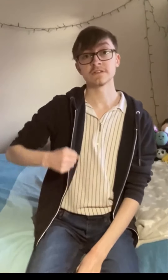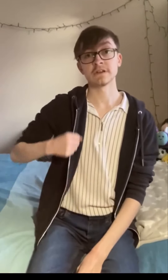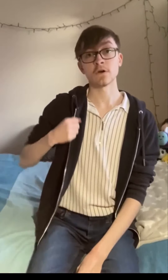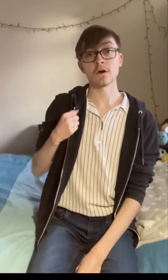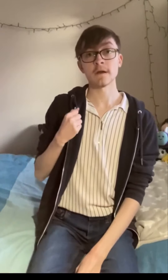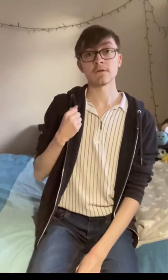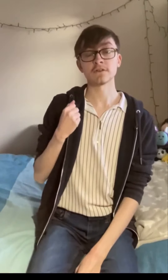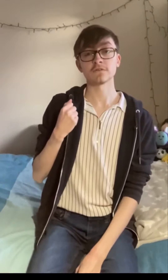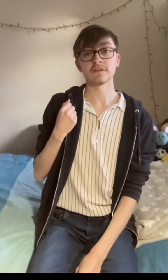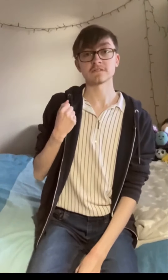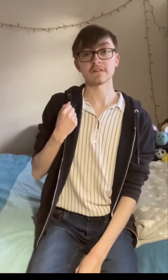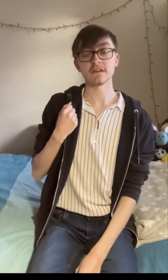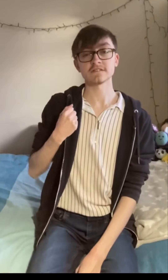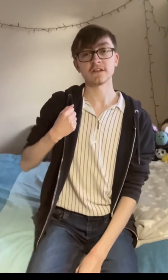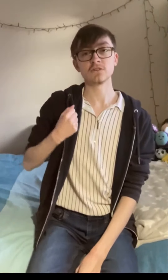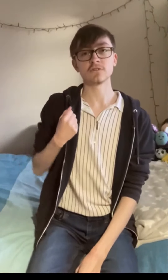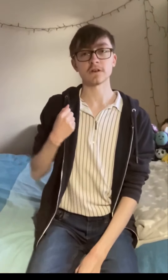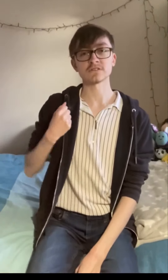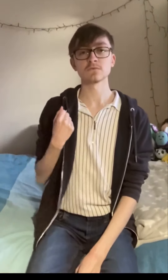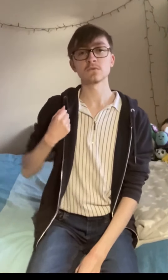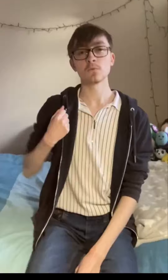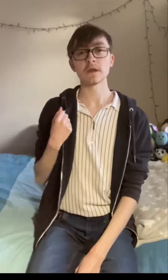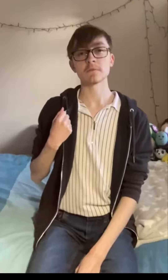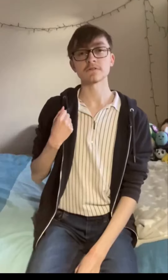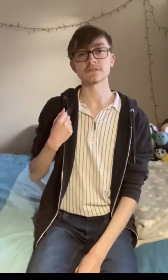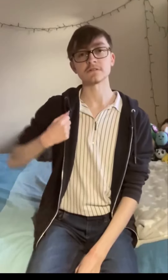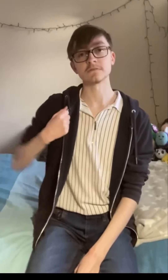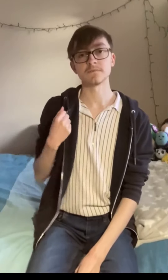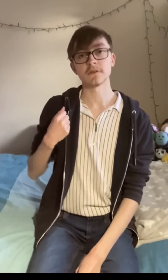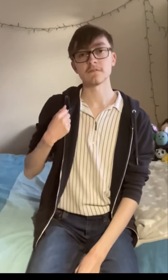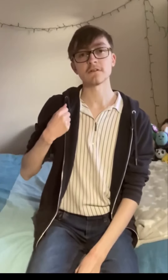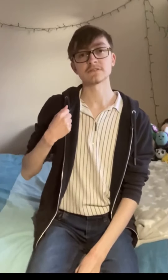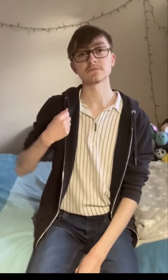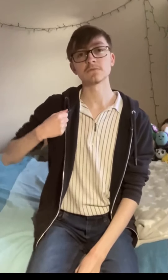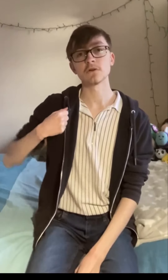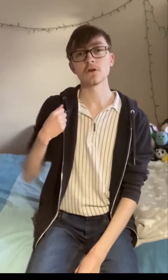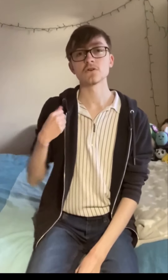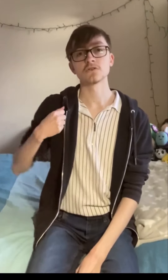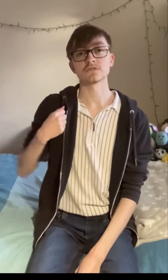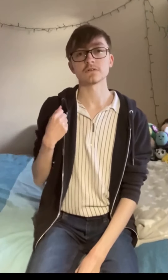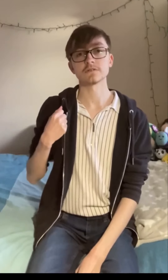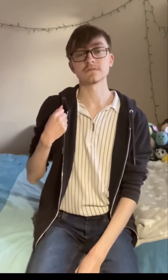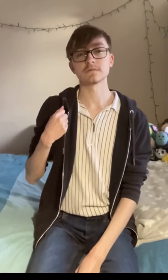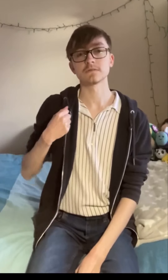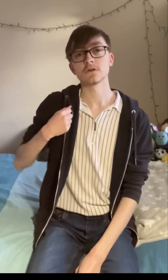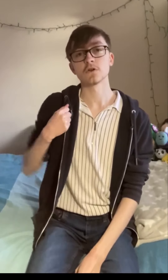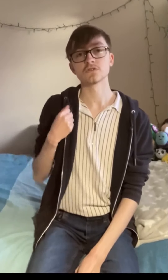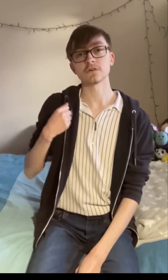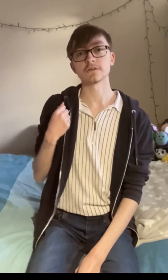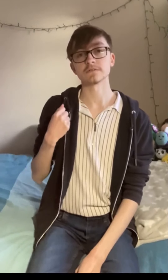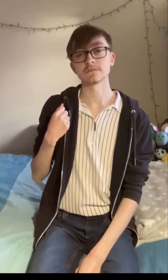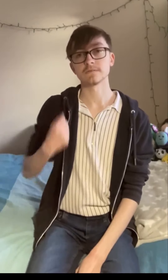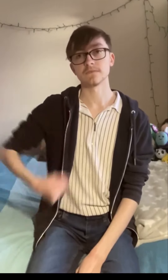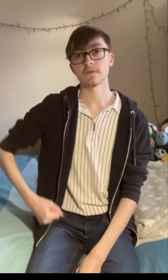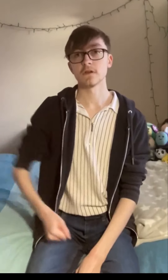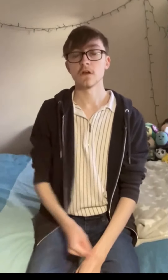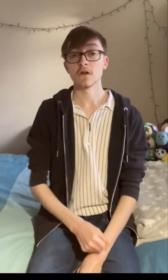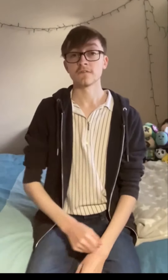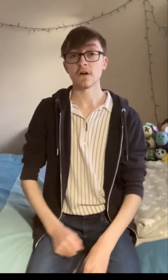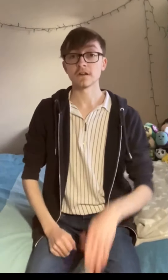you get your arm out and your fist like this, and you do like a small wing motion. Very small. Scotland. Scotland. For Ireland,